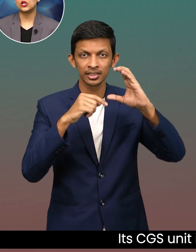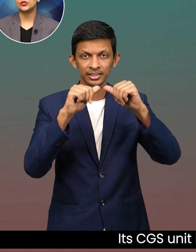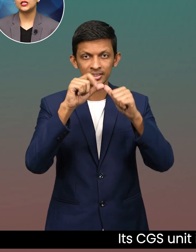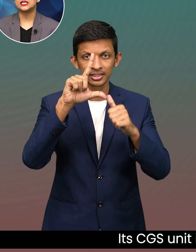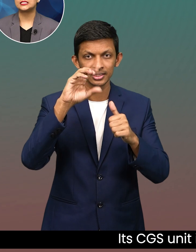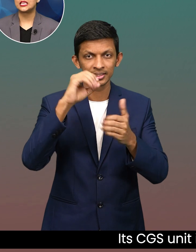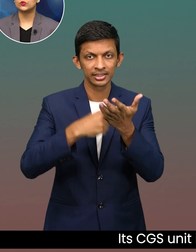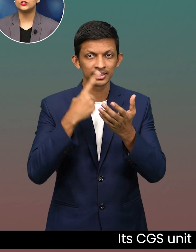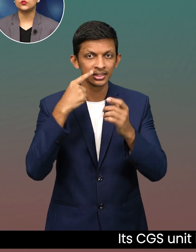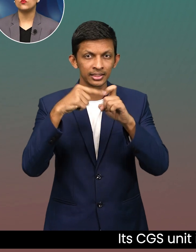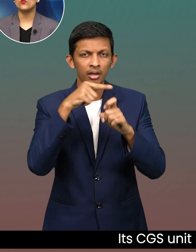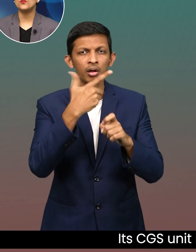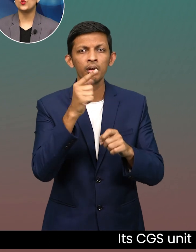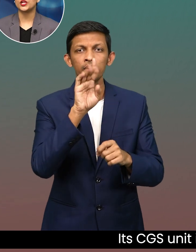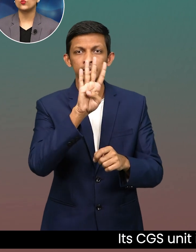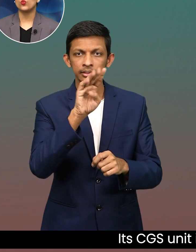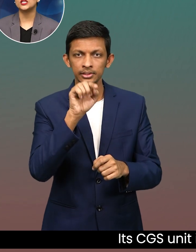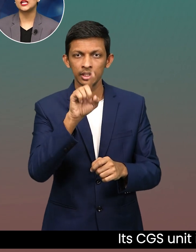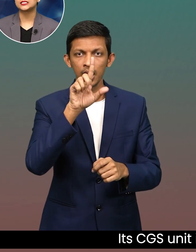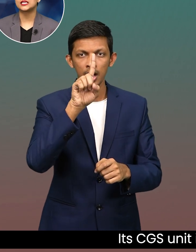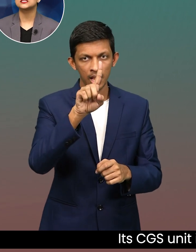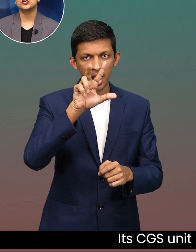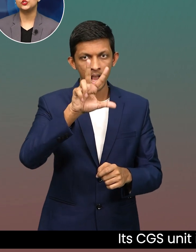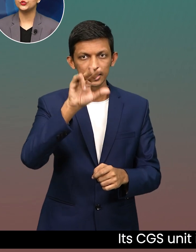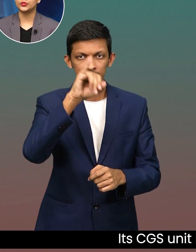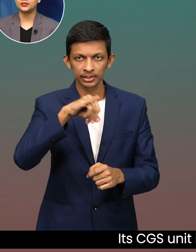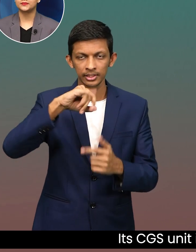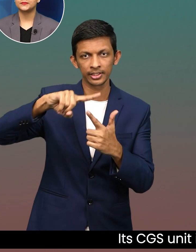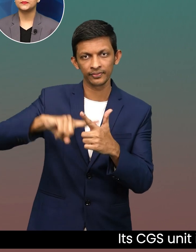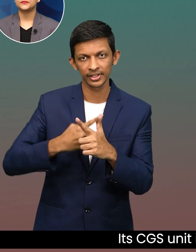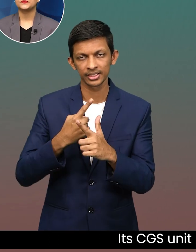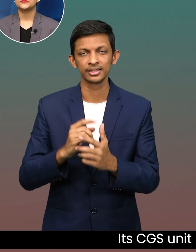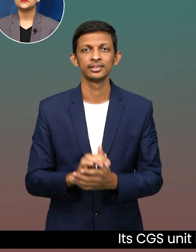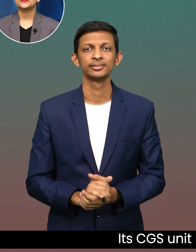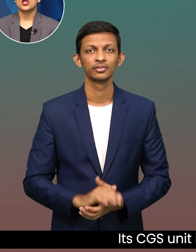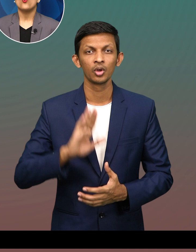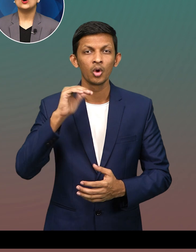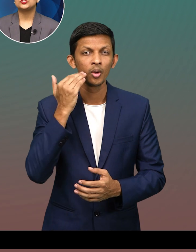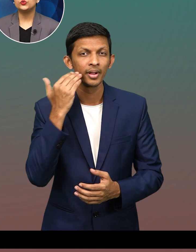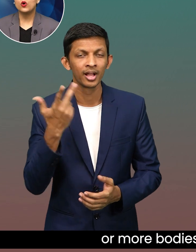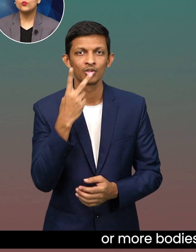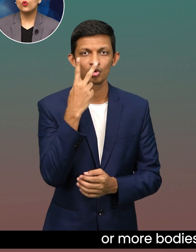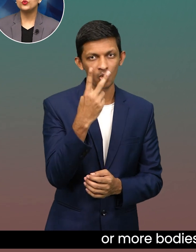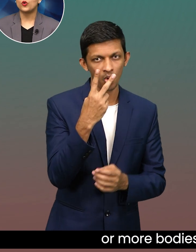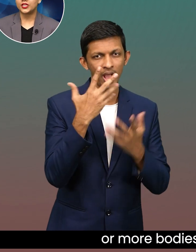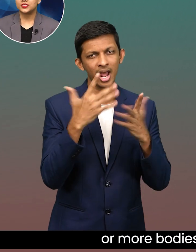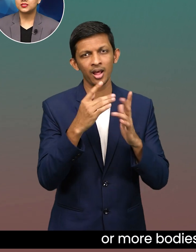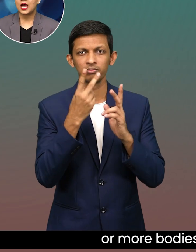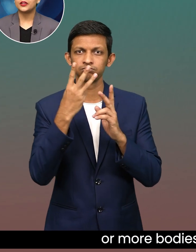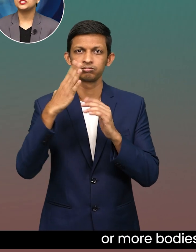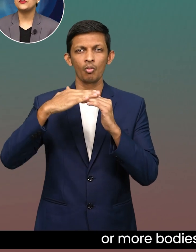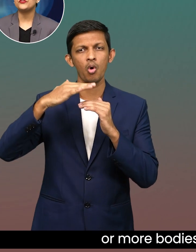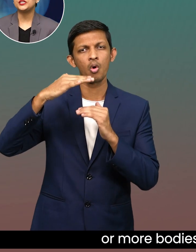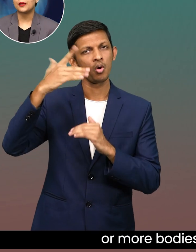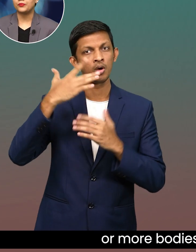1 calorie is equal to 4.186 joule. When two or more bodies